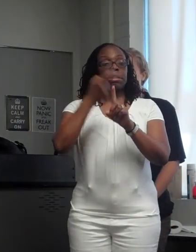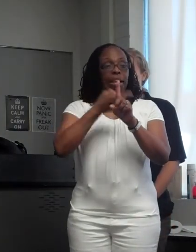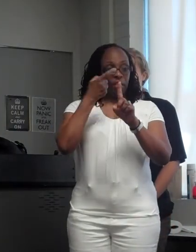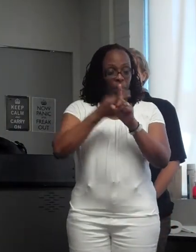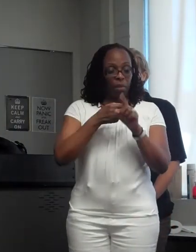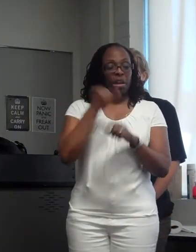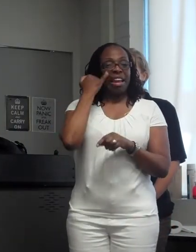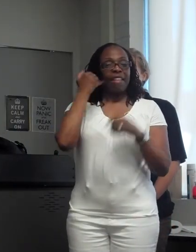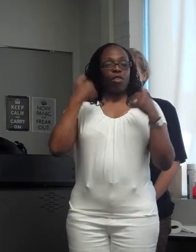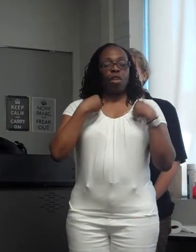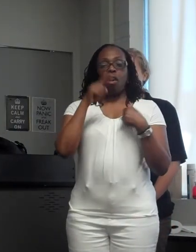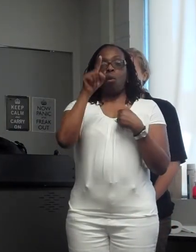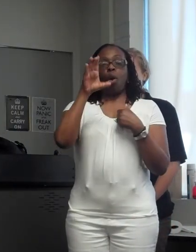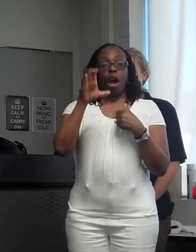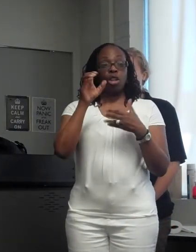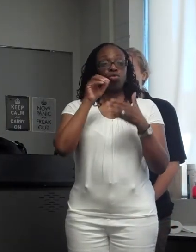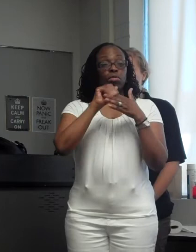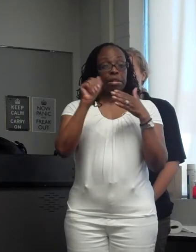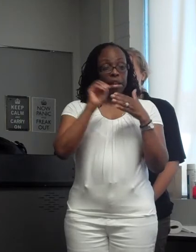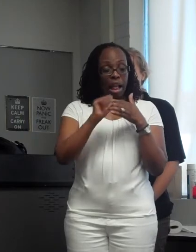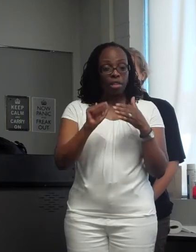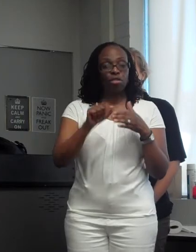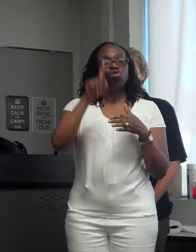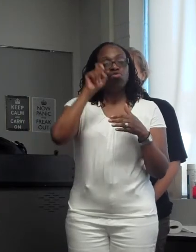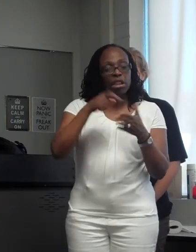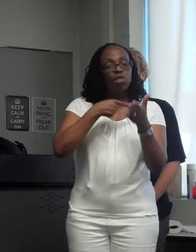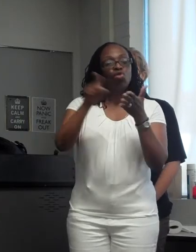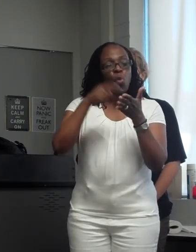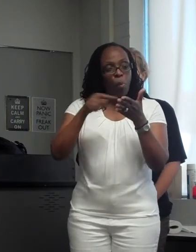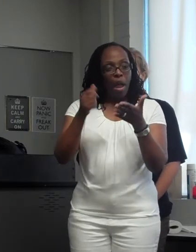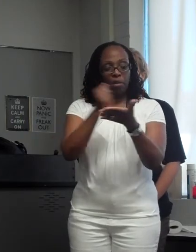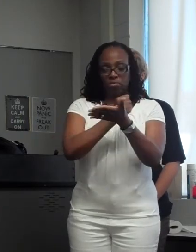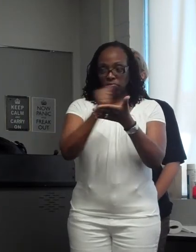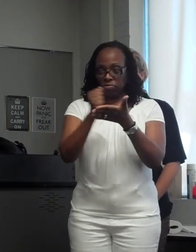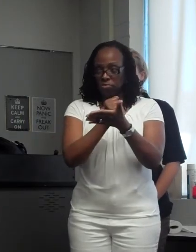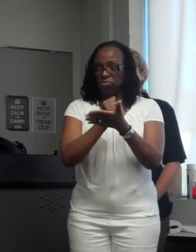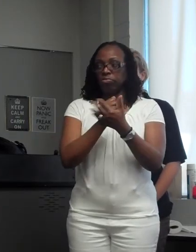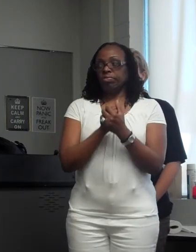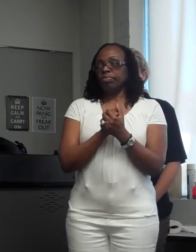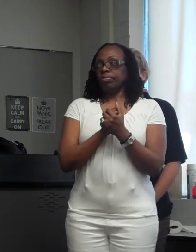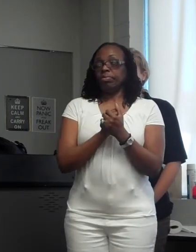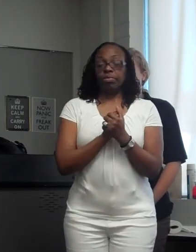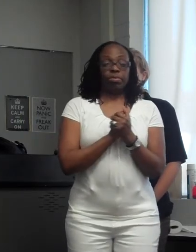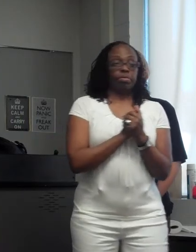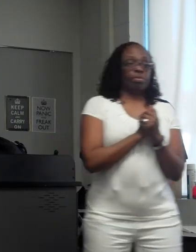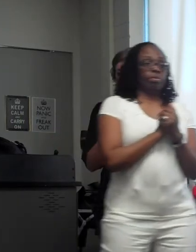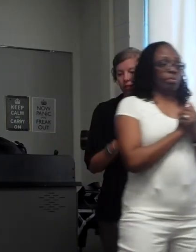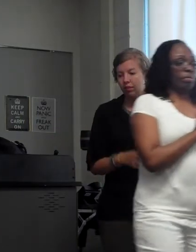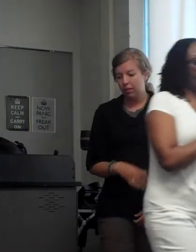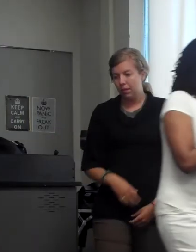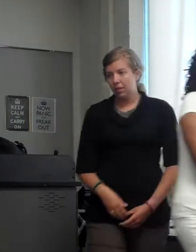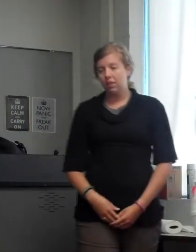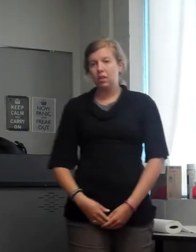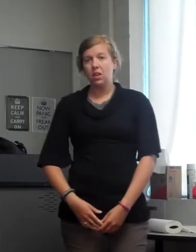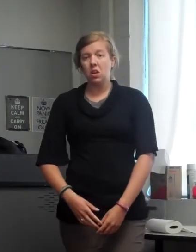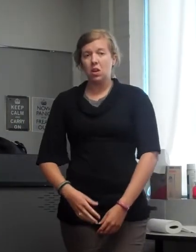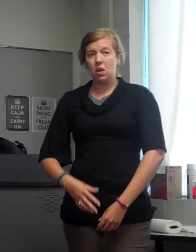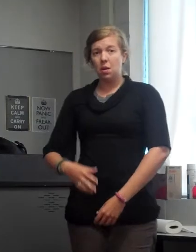card, that $100 needs to go on that credit card. And the old school used to be you take the highest interest